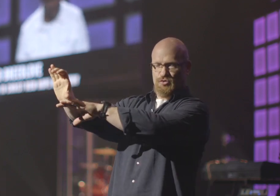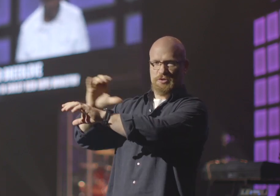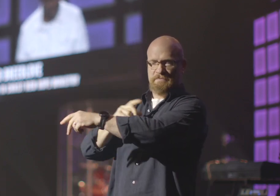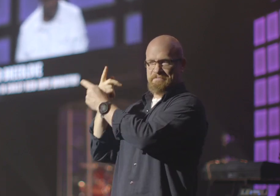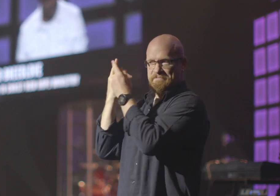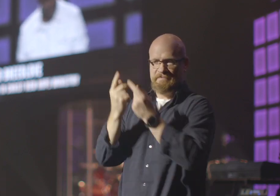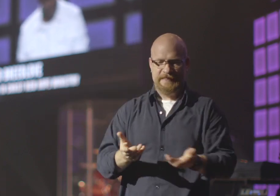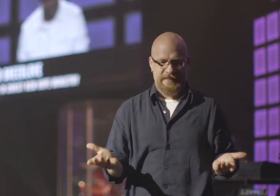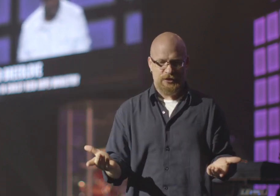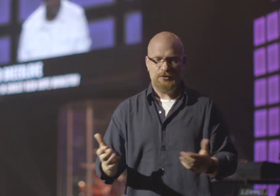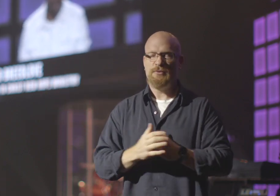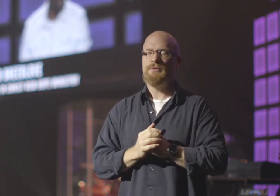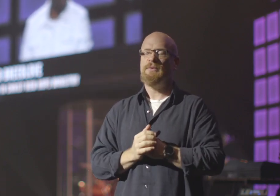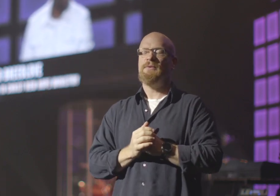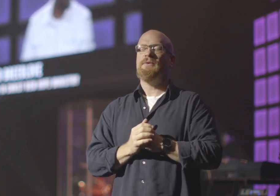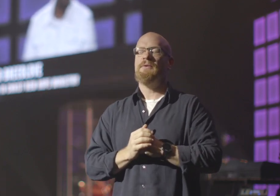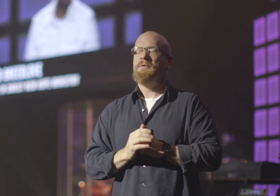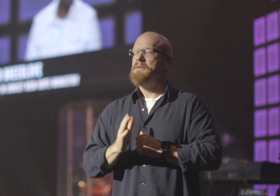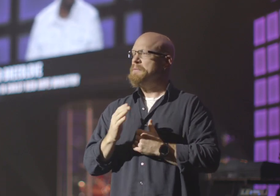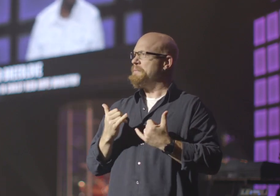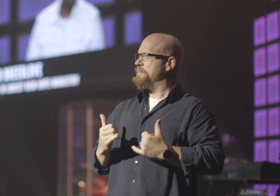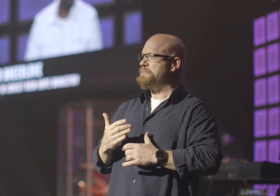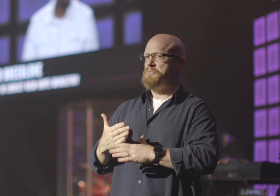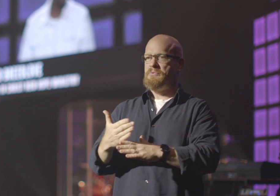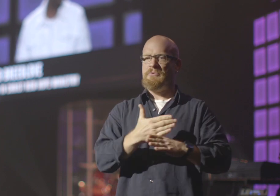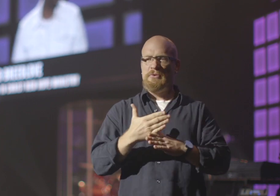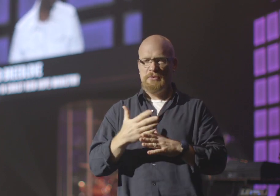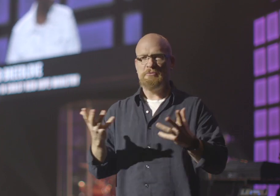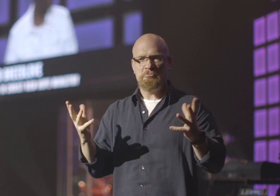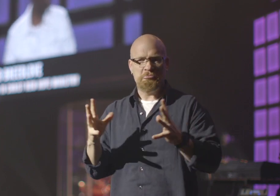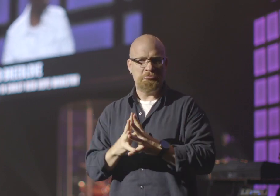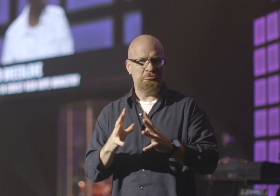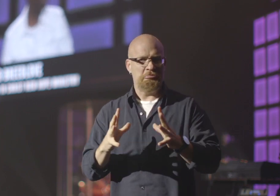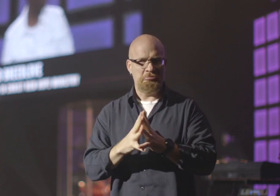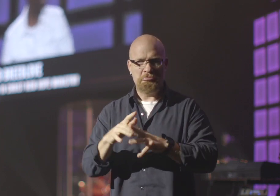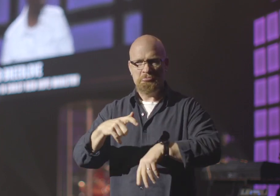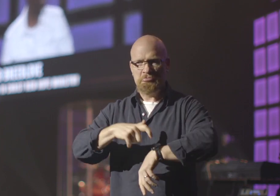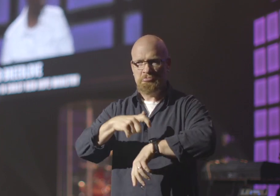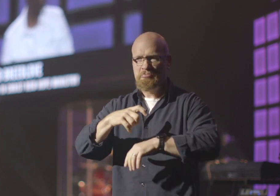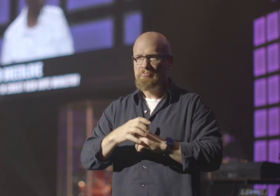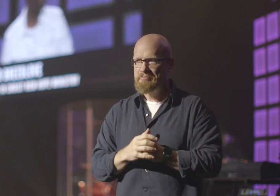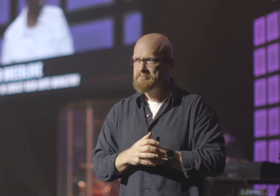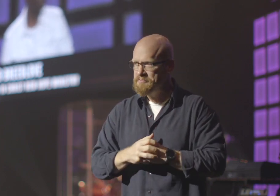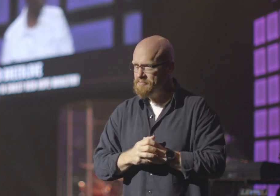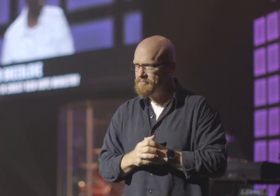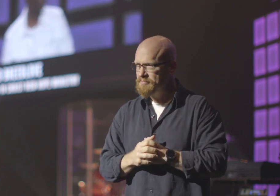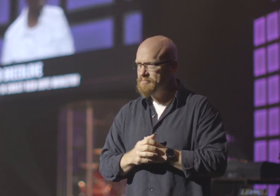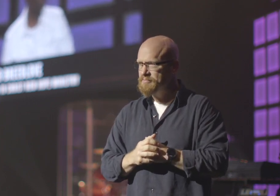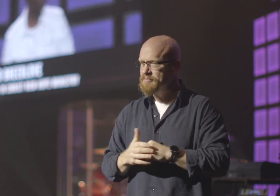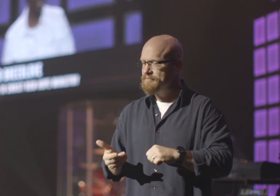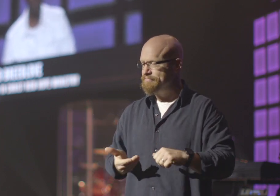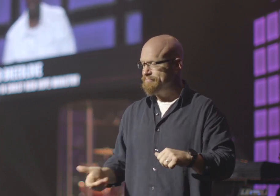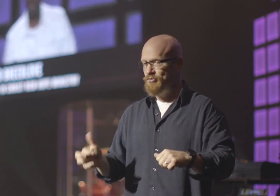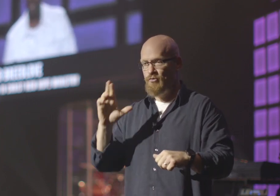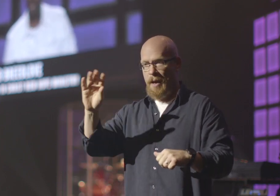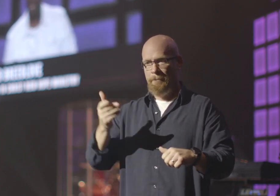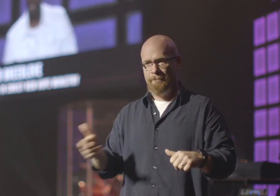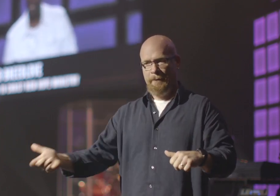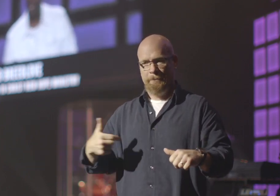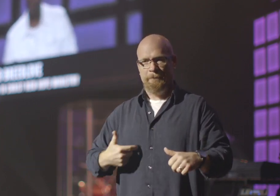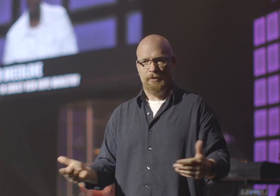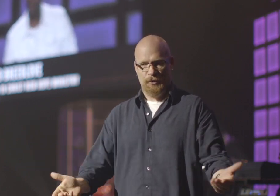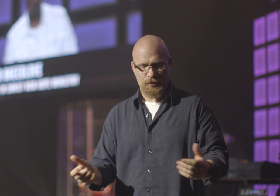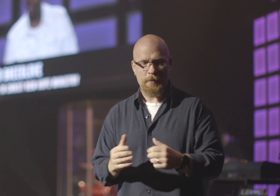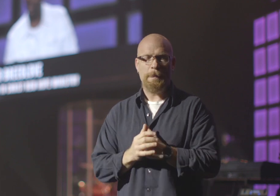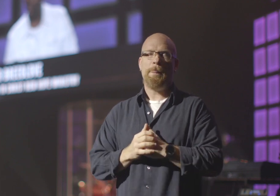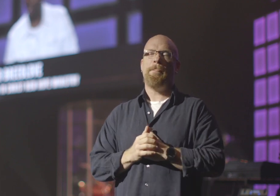I guess I'm going to share. And of course, I've been invited by Pastor Rob,